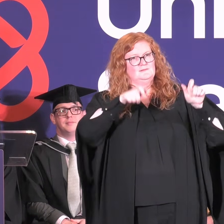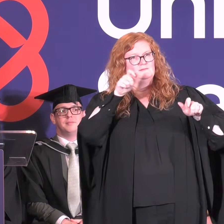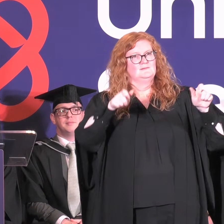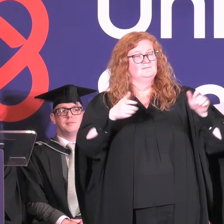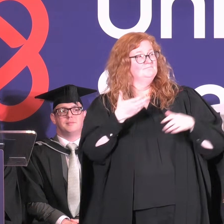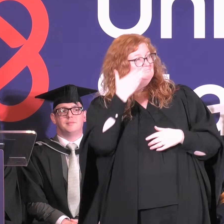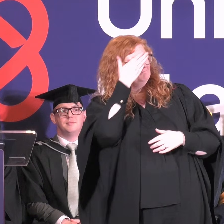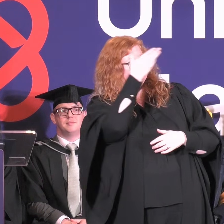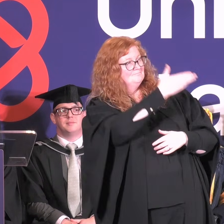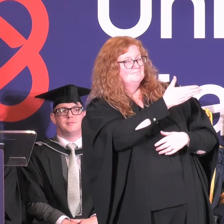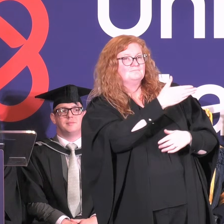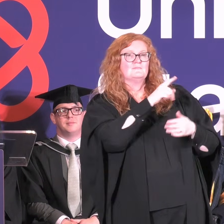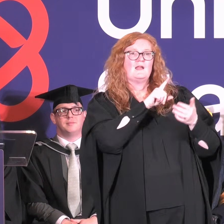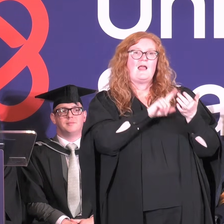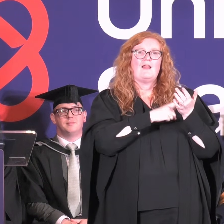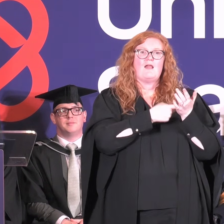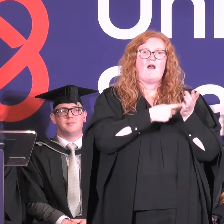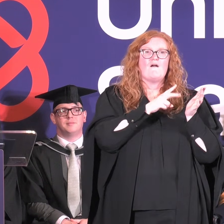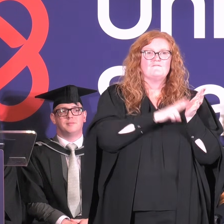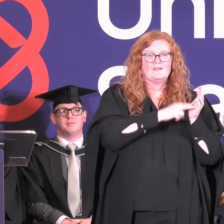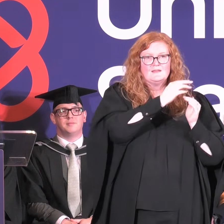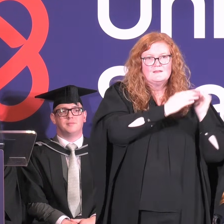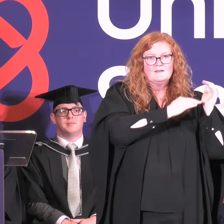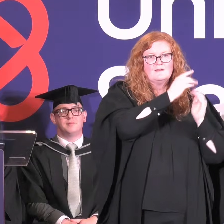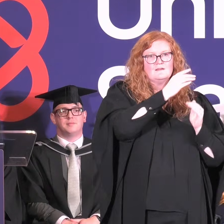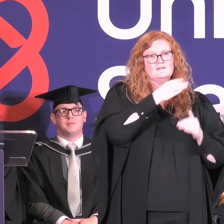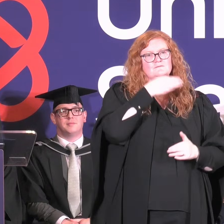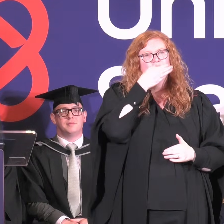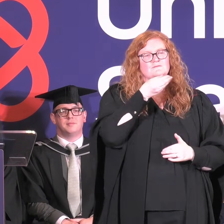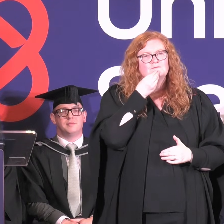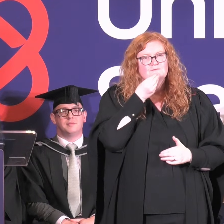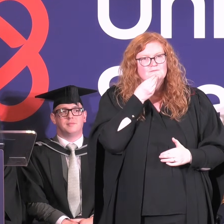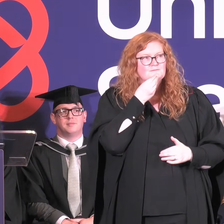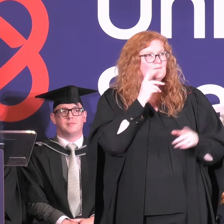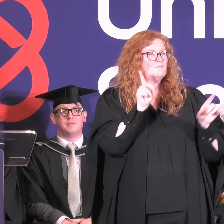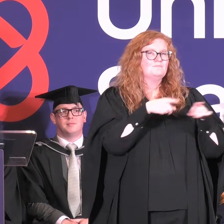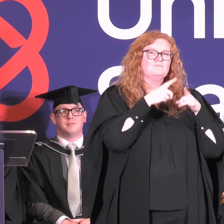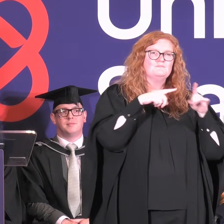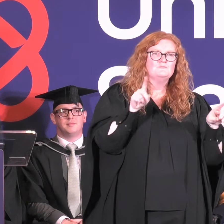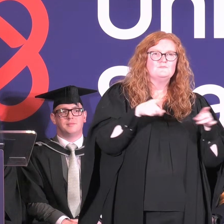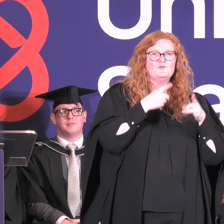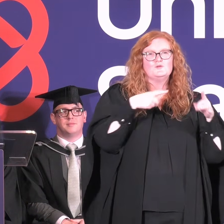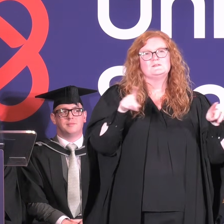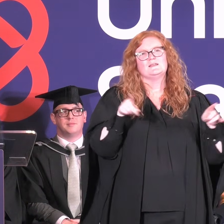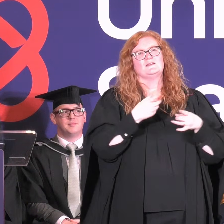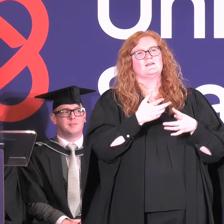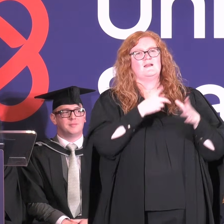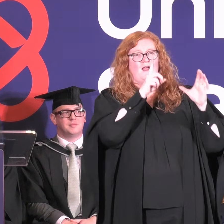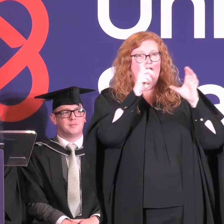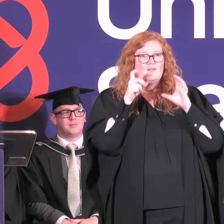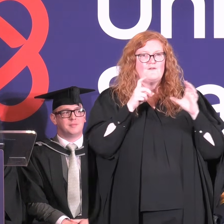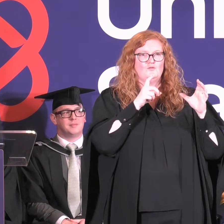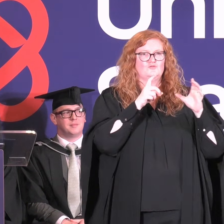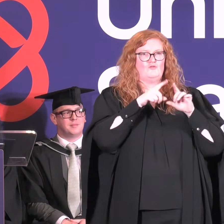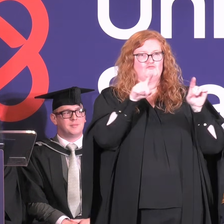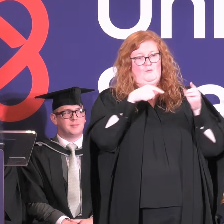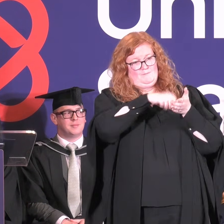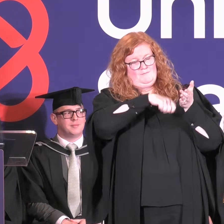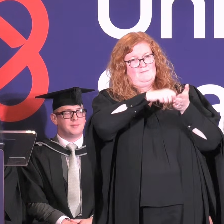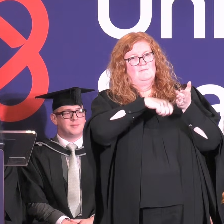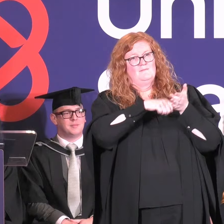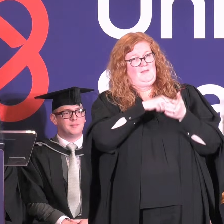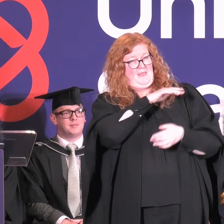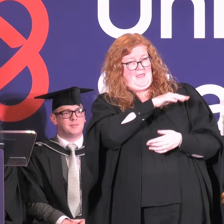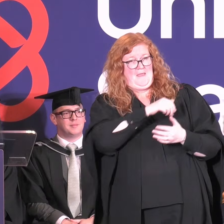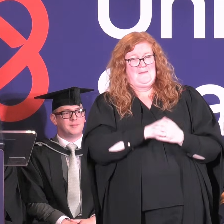make their way to the LRV, where refreshments will be served, music will be playing, and the alumni photo booth and merchandise stall